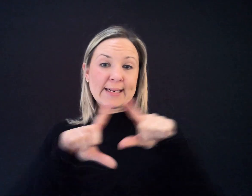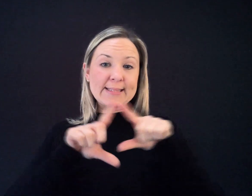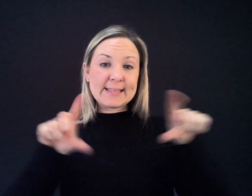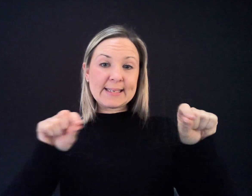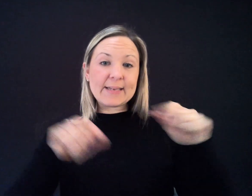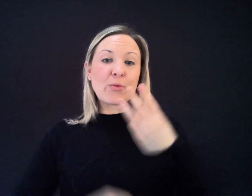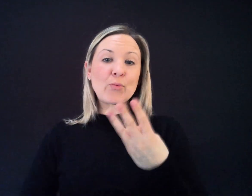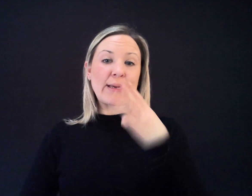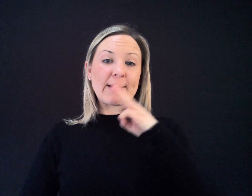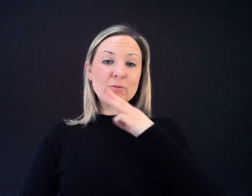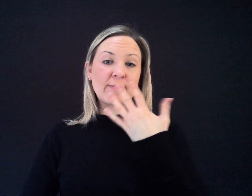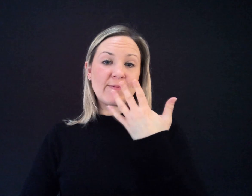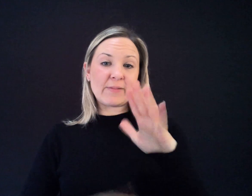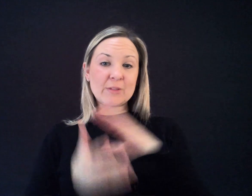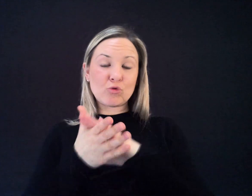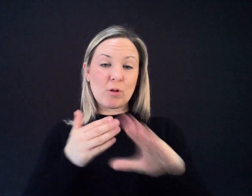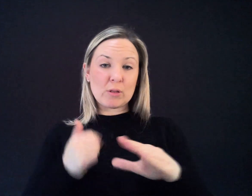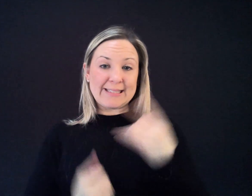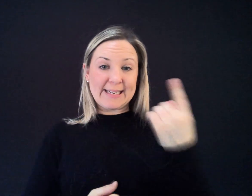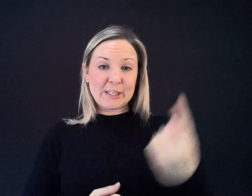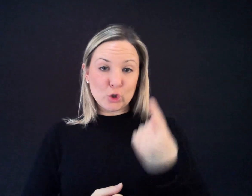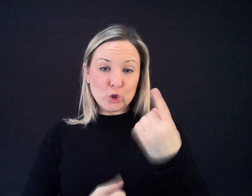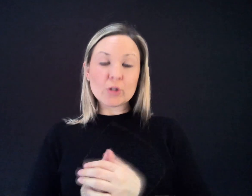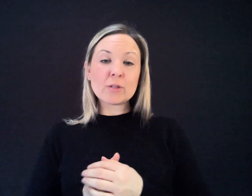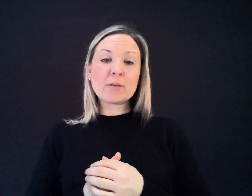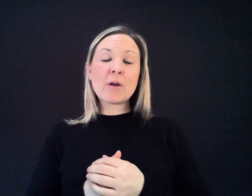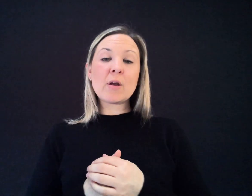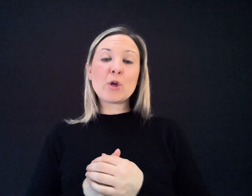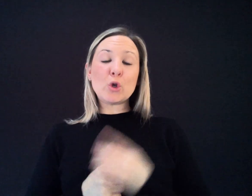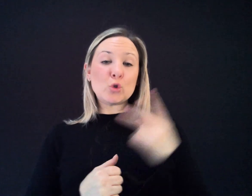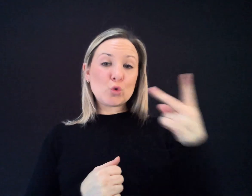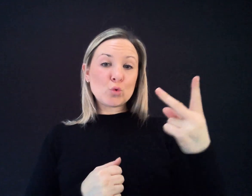$350 each. 2 or more tickets are $300 each.